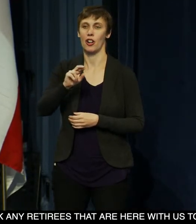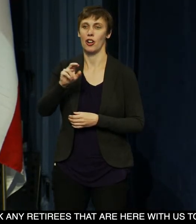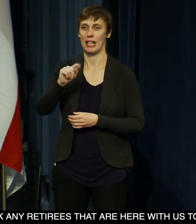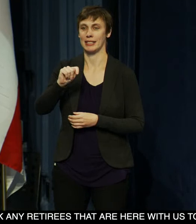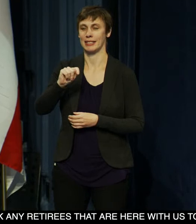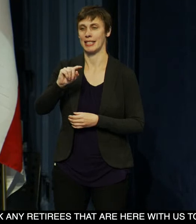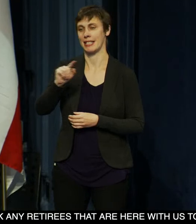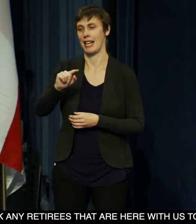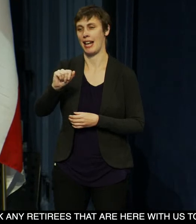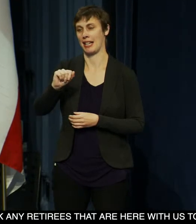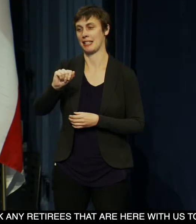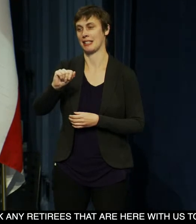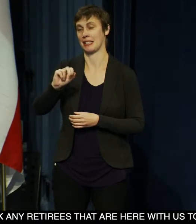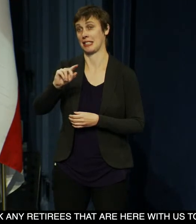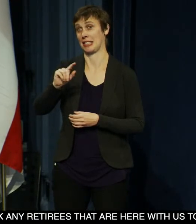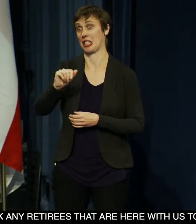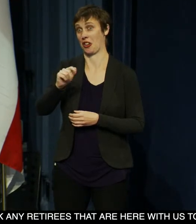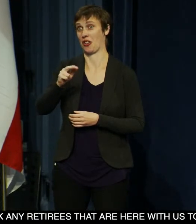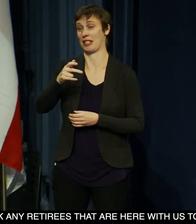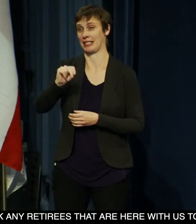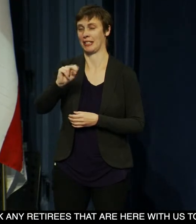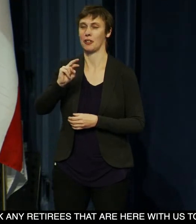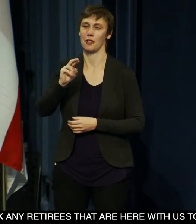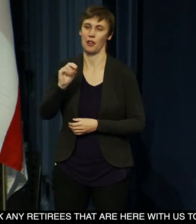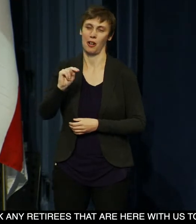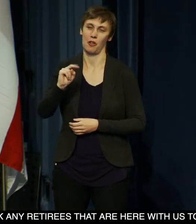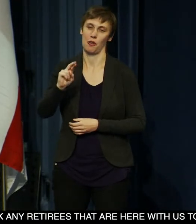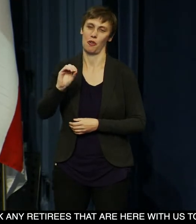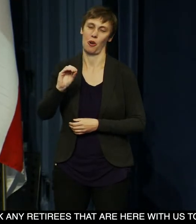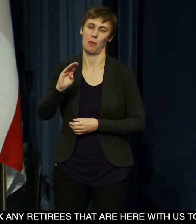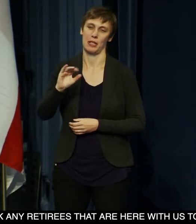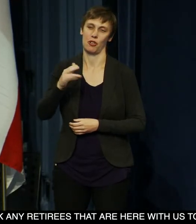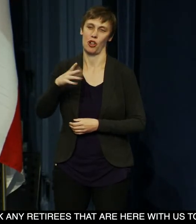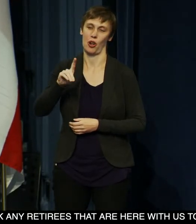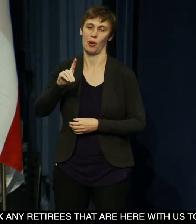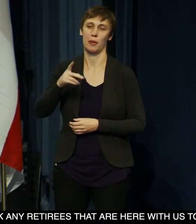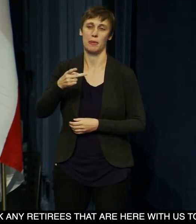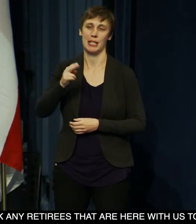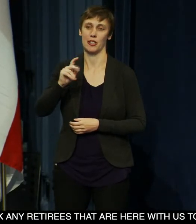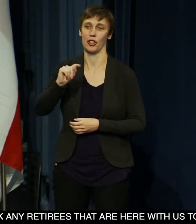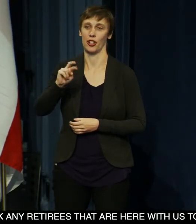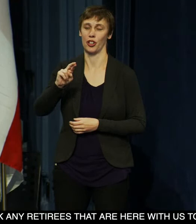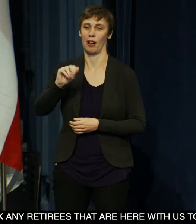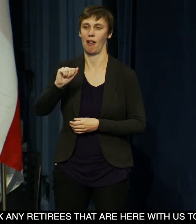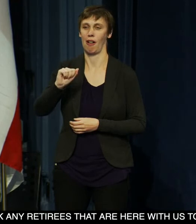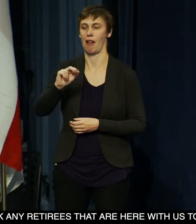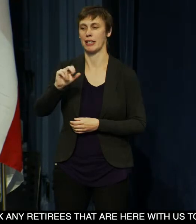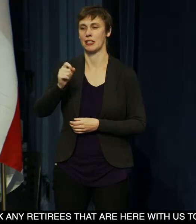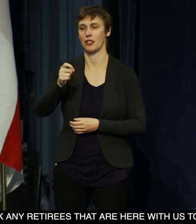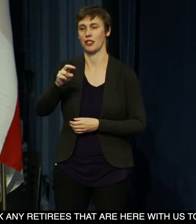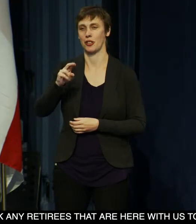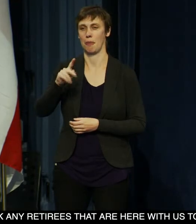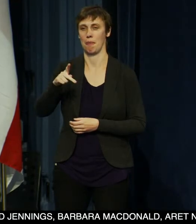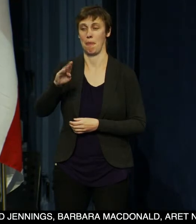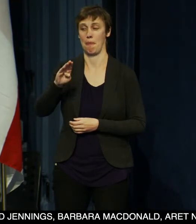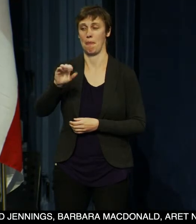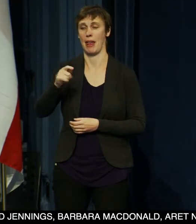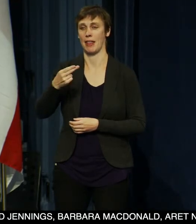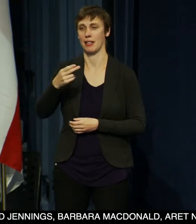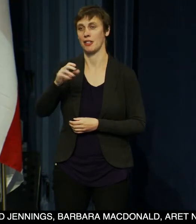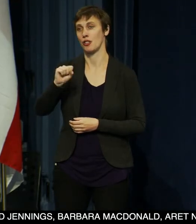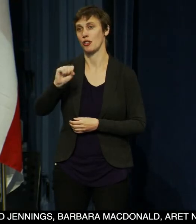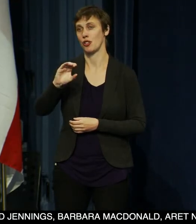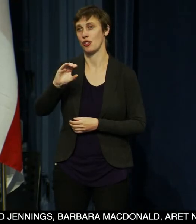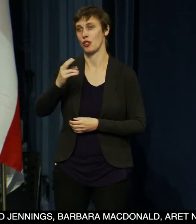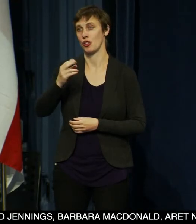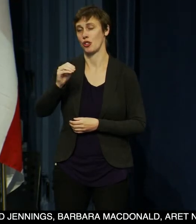Nazarin, Ron Robichaud, Peter Oster, Bev Stoltz, Milvie Charlton, and Brian